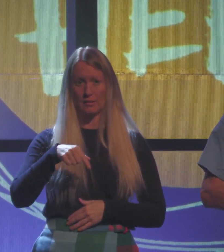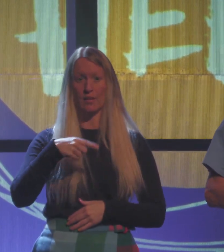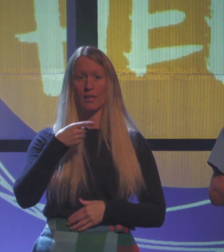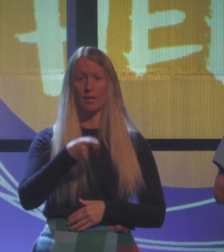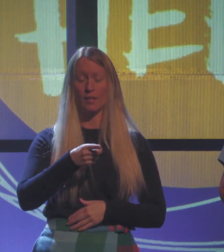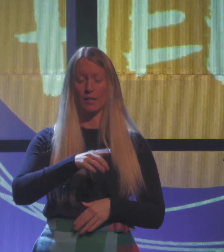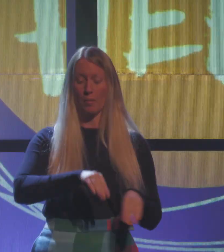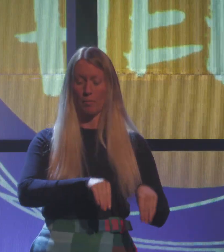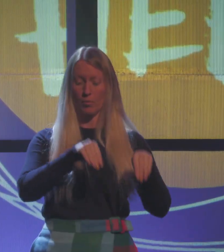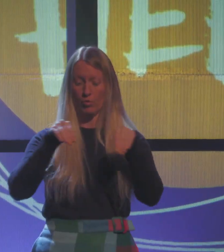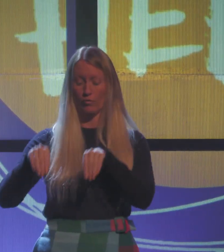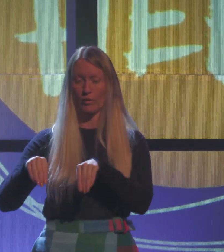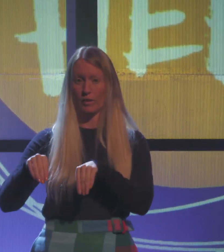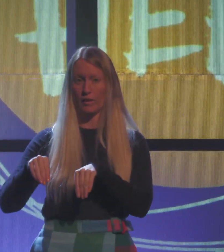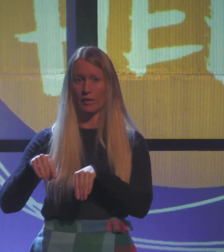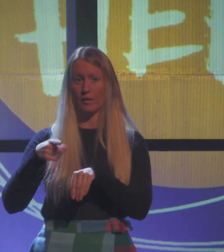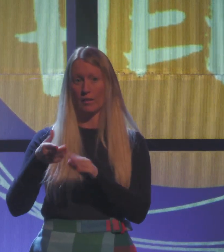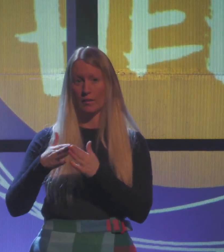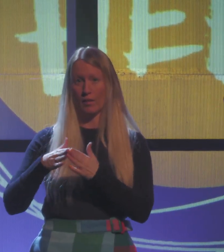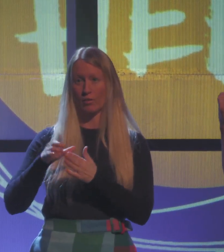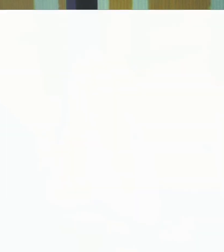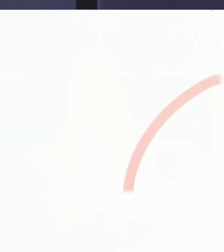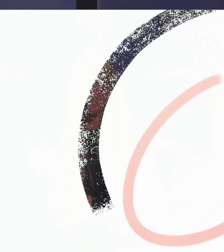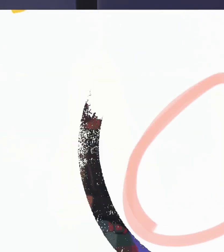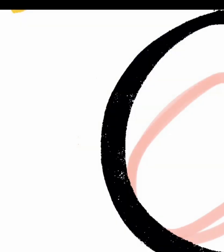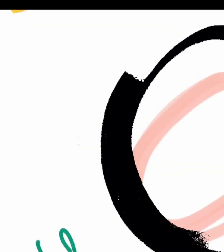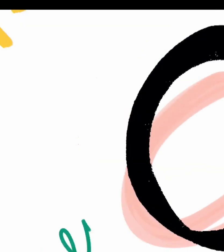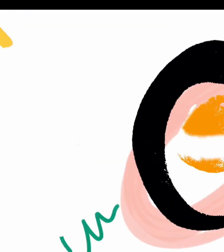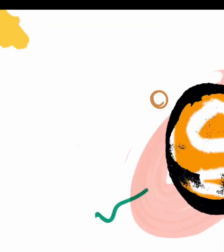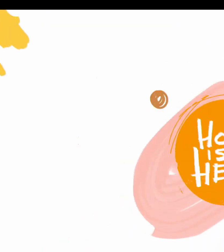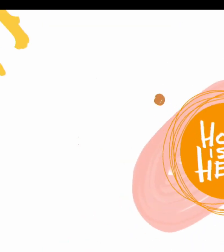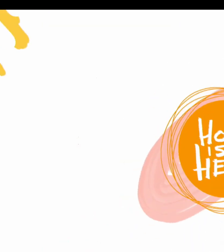Loveland. Please check out this latest update.